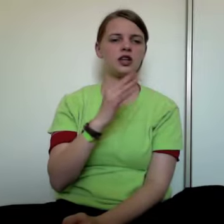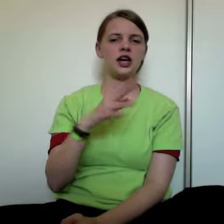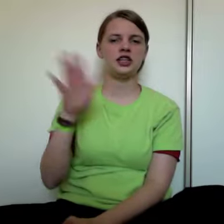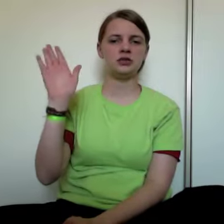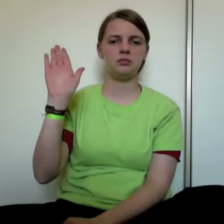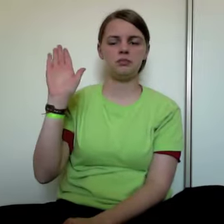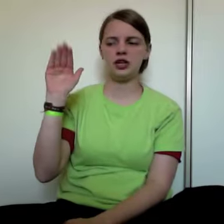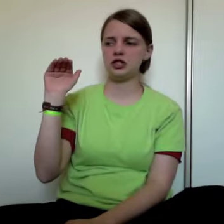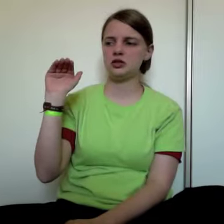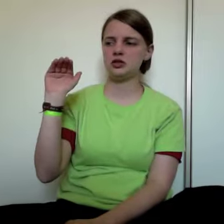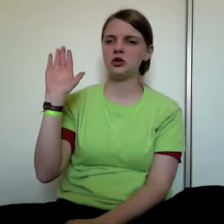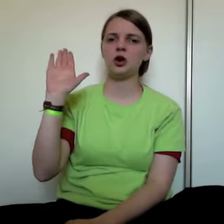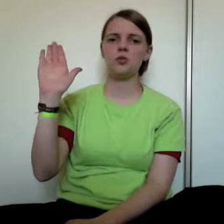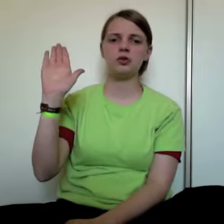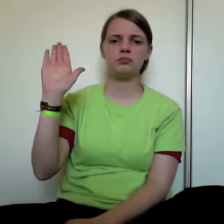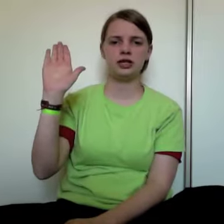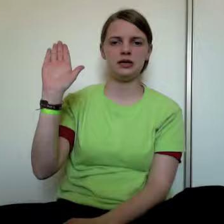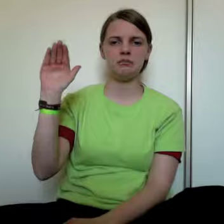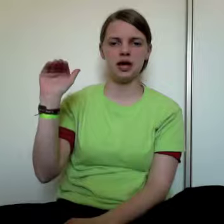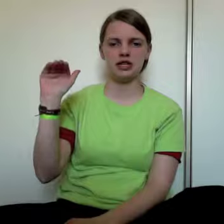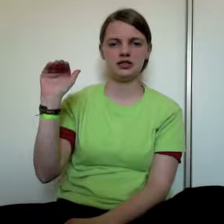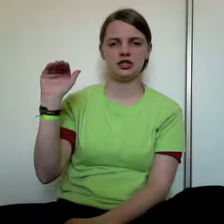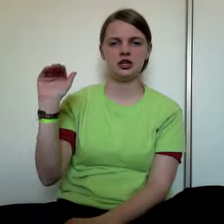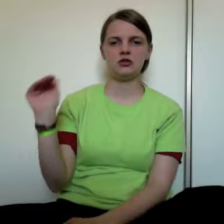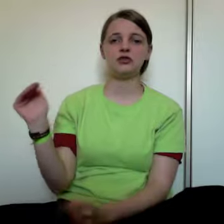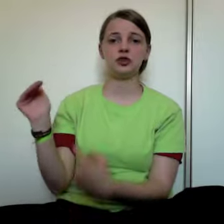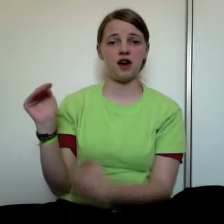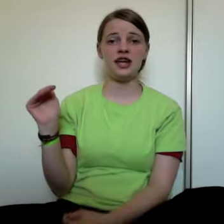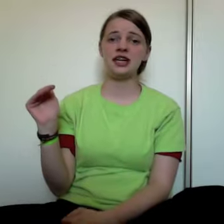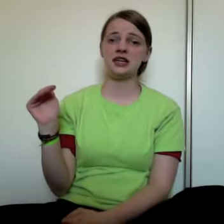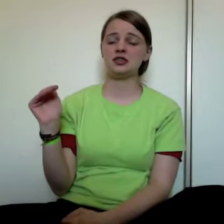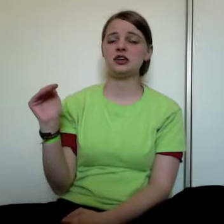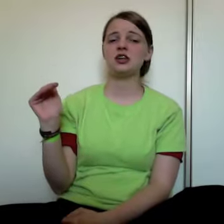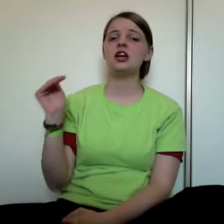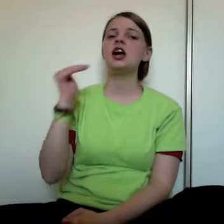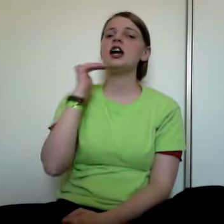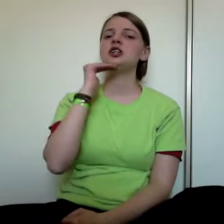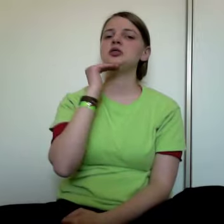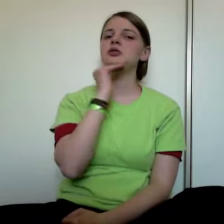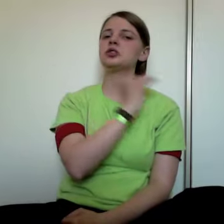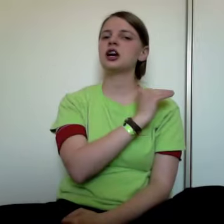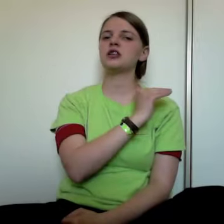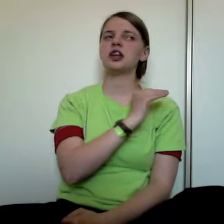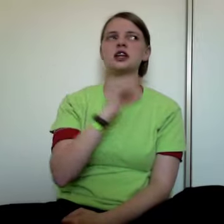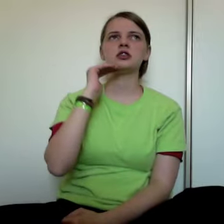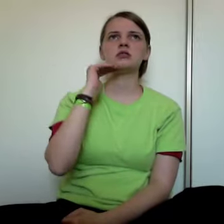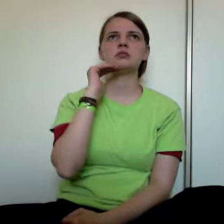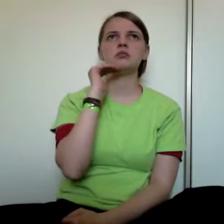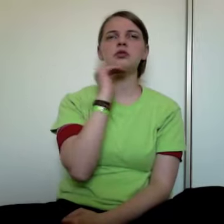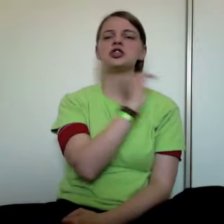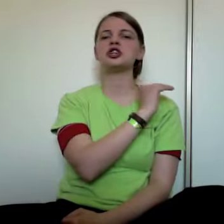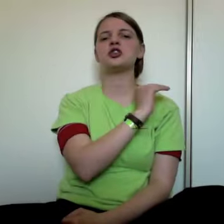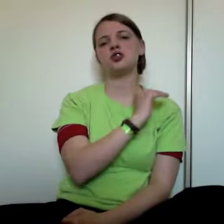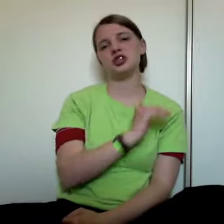Lie is bent, or open B bent for your right hand, and you kind of like brush it underneath your